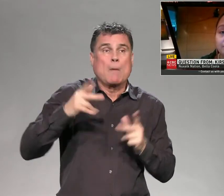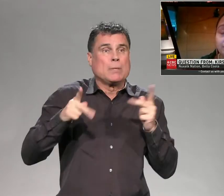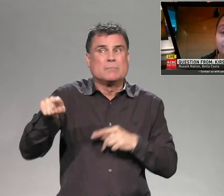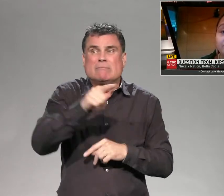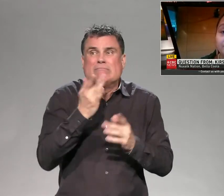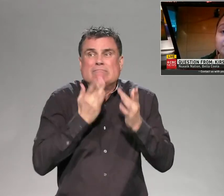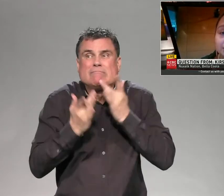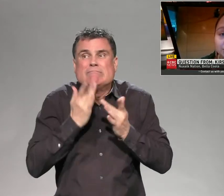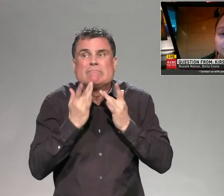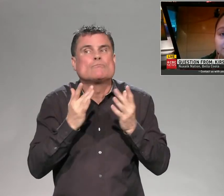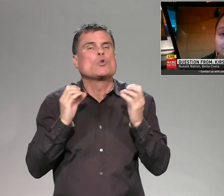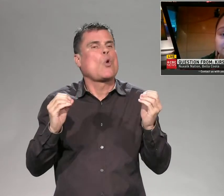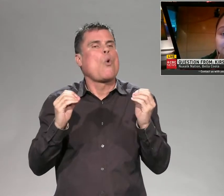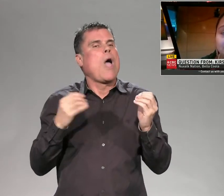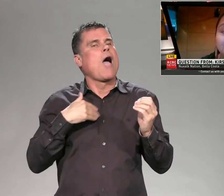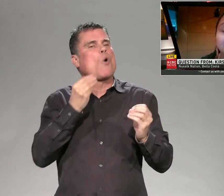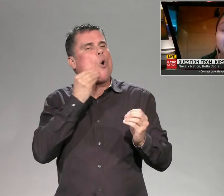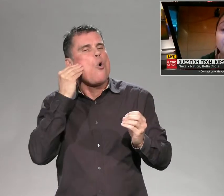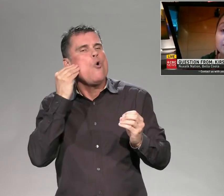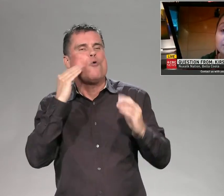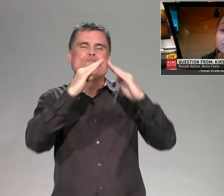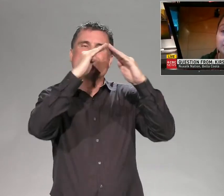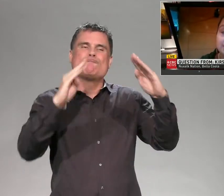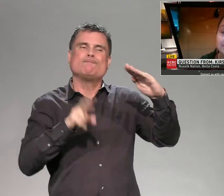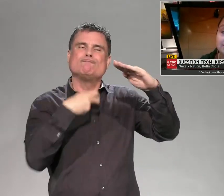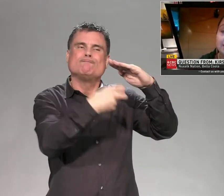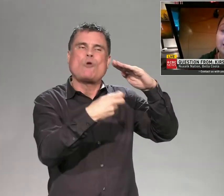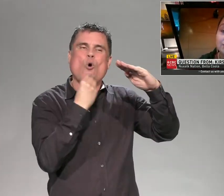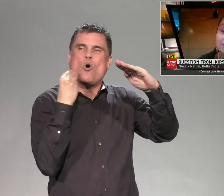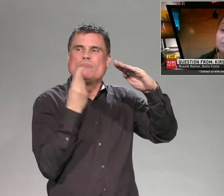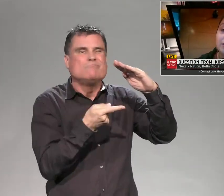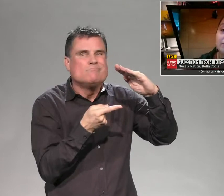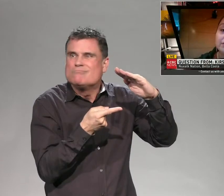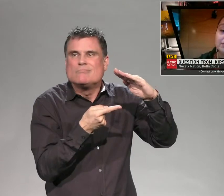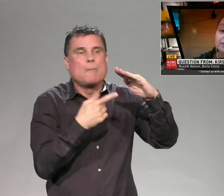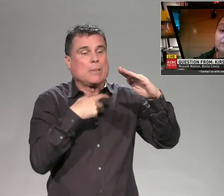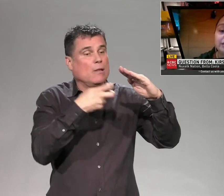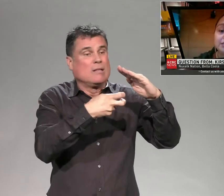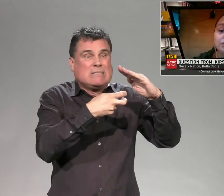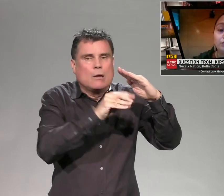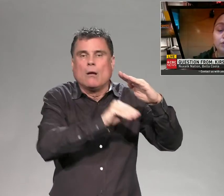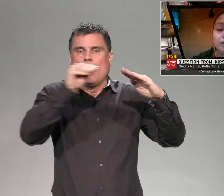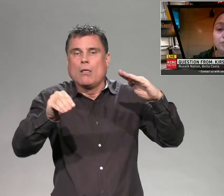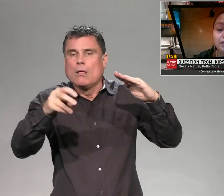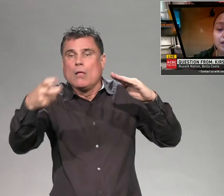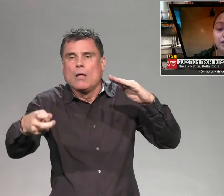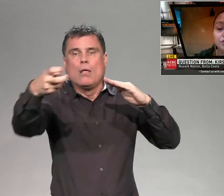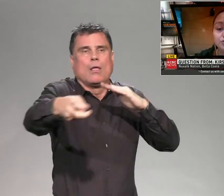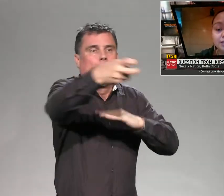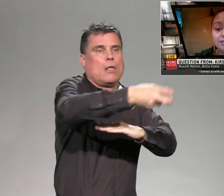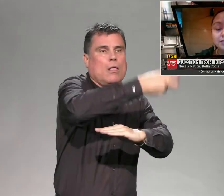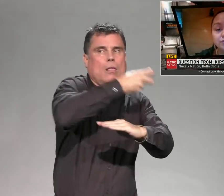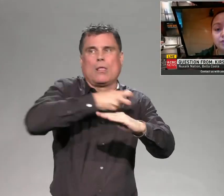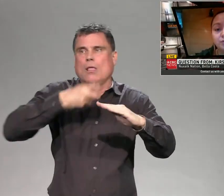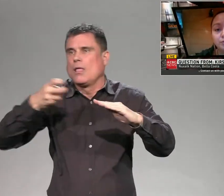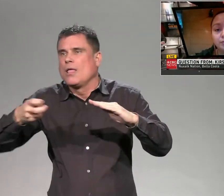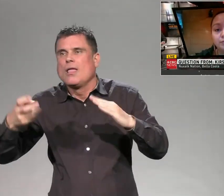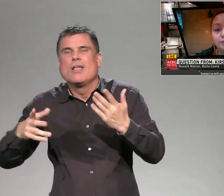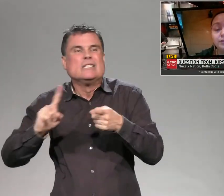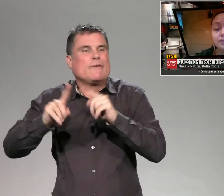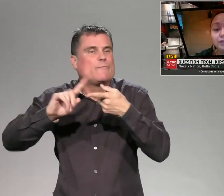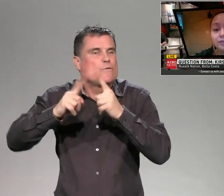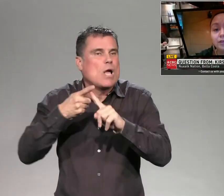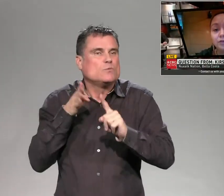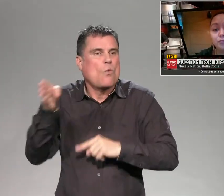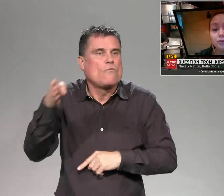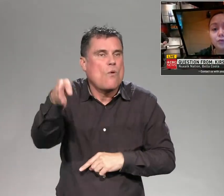are suffering from addictions. My question is, how does the province's vaccine rollout plan address these vulnerable